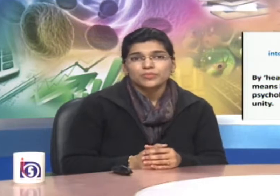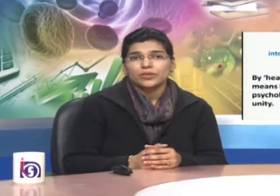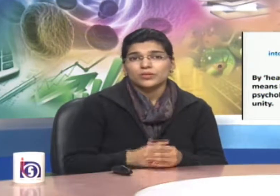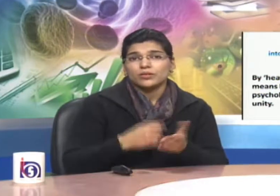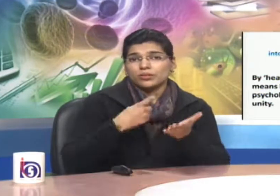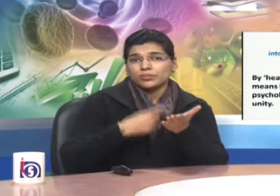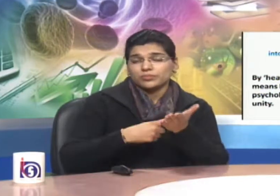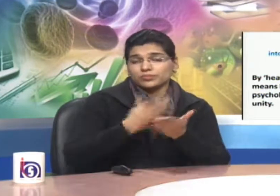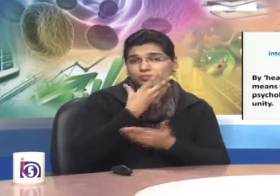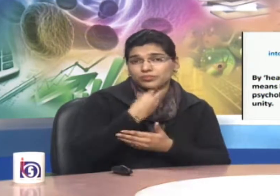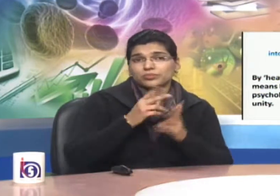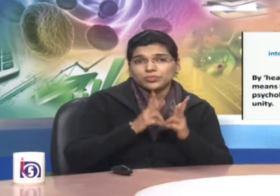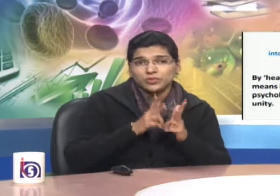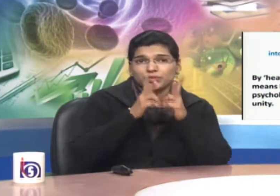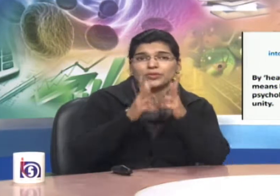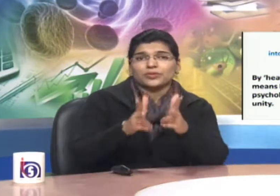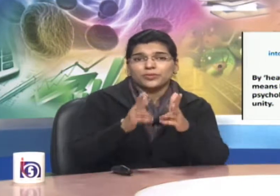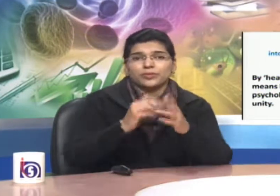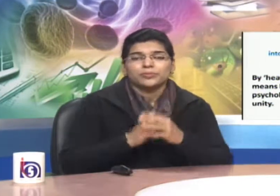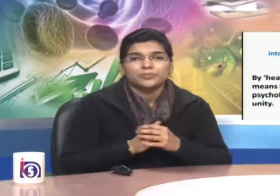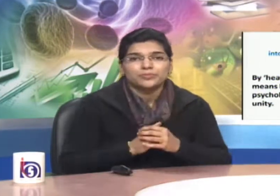Into the heaven of freedom, my Father.